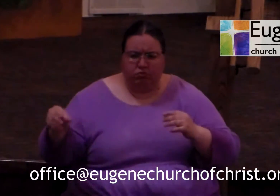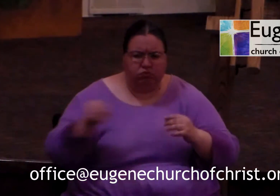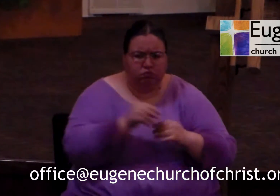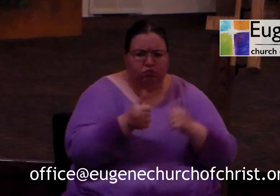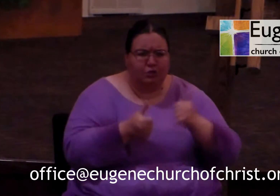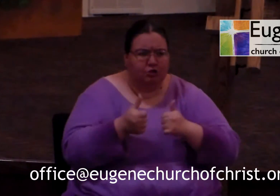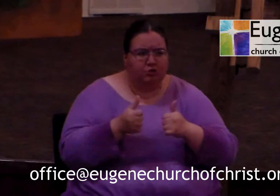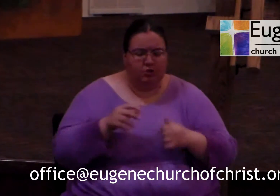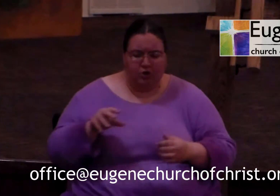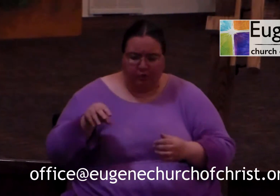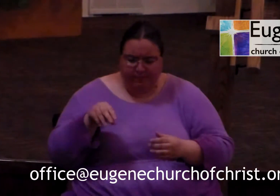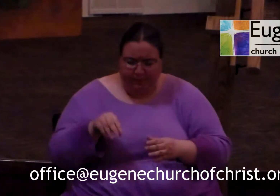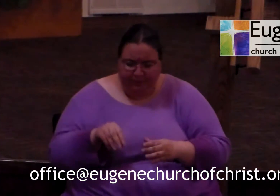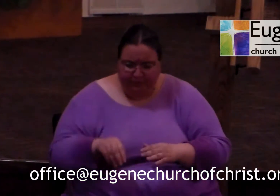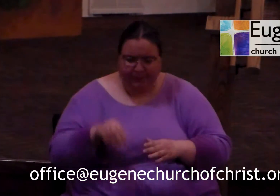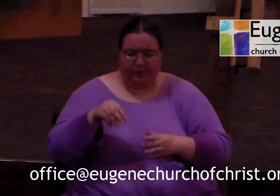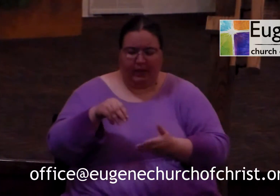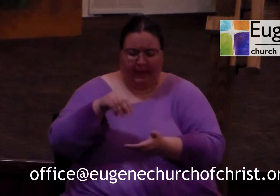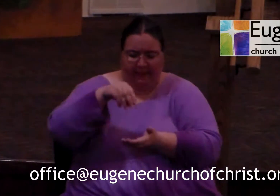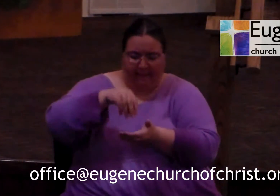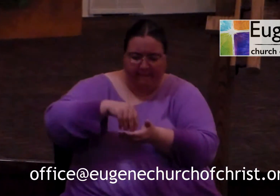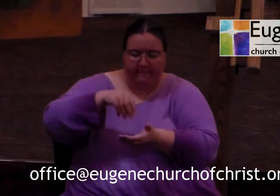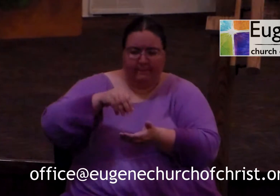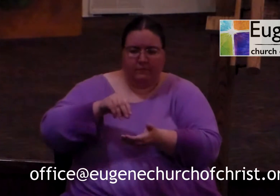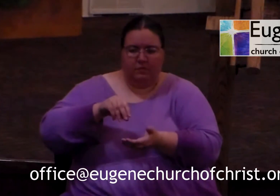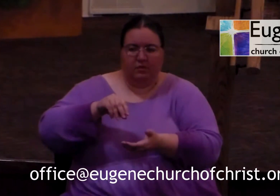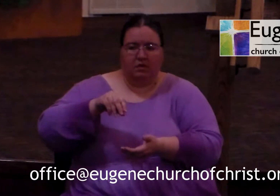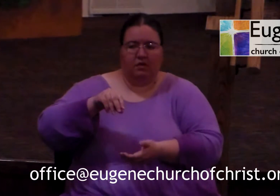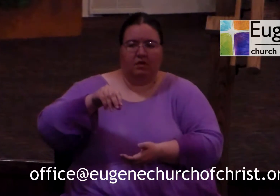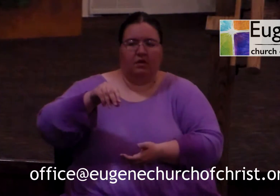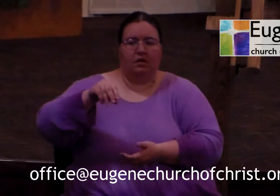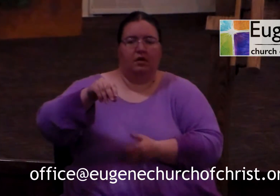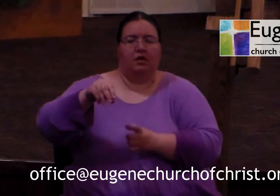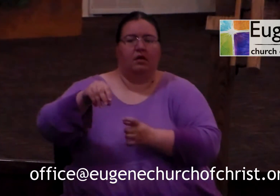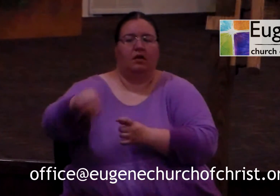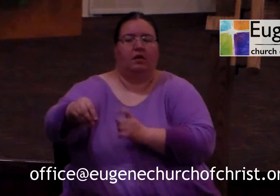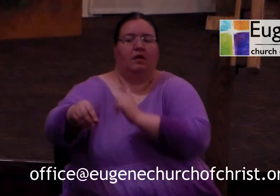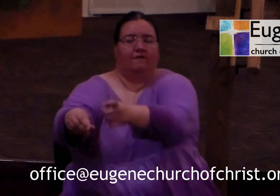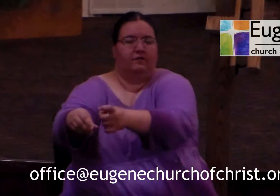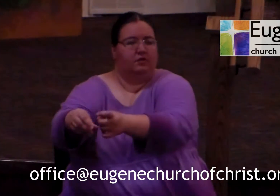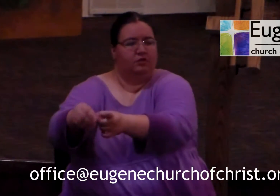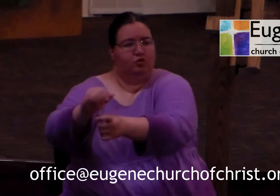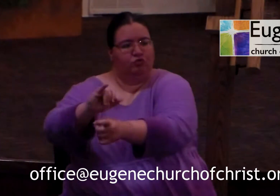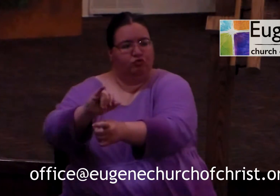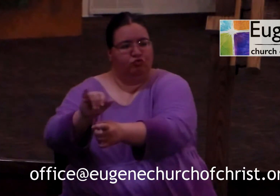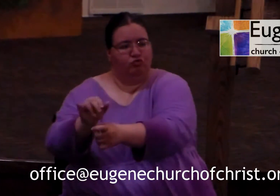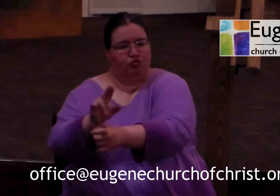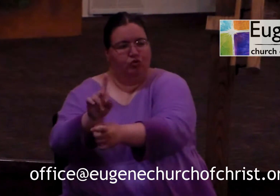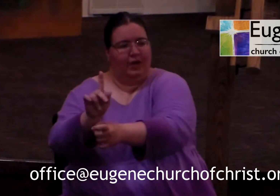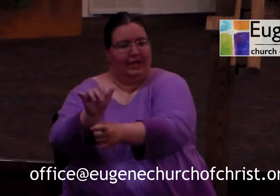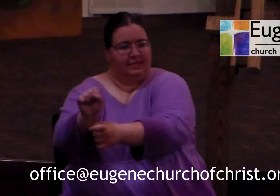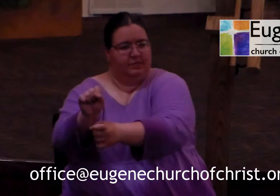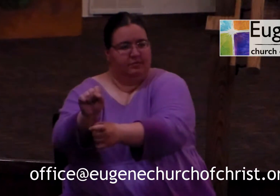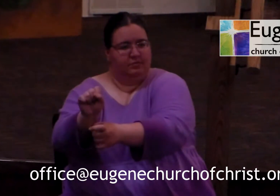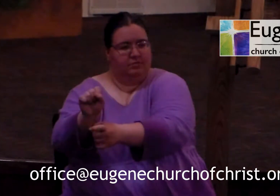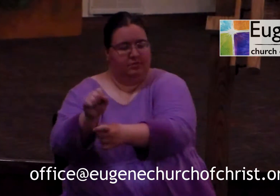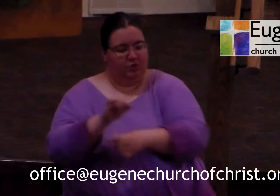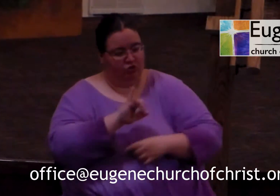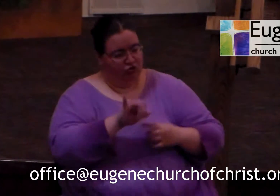Simon. As soon as Judas took the bread, Satan entered into him. "What you are about to do quickly," Jesus told him, but